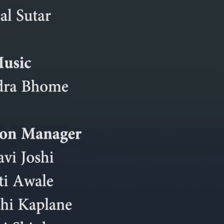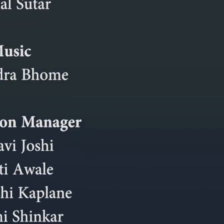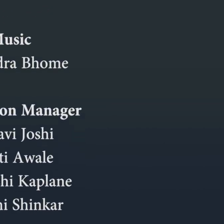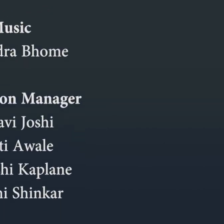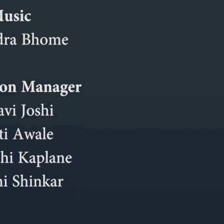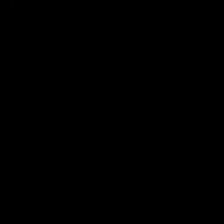Take